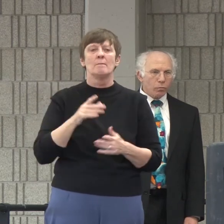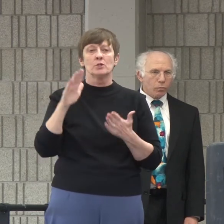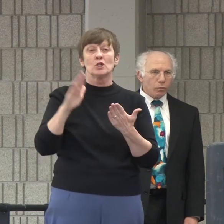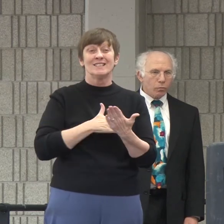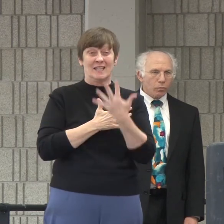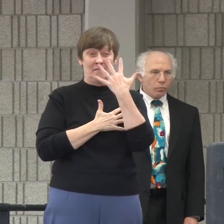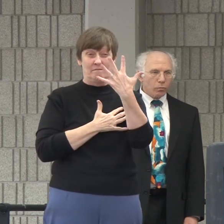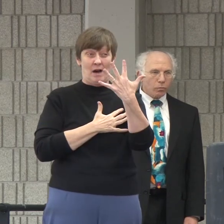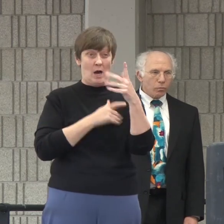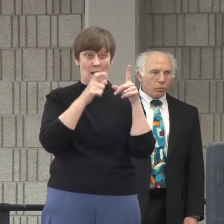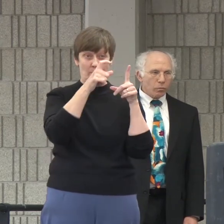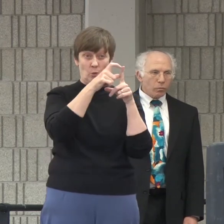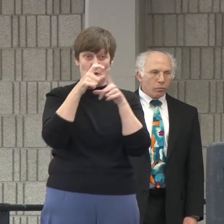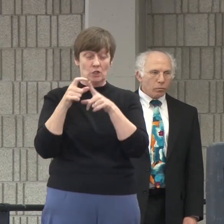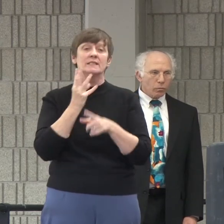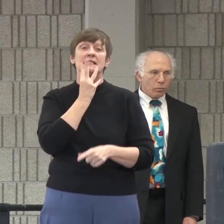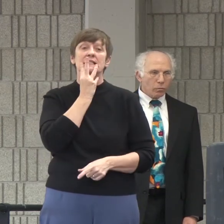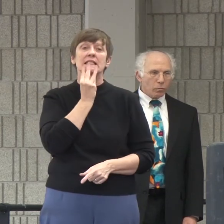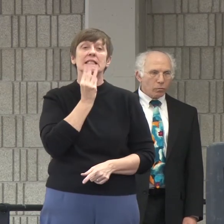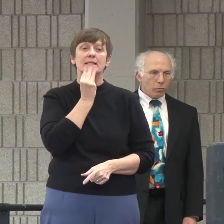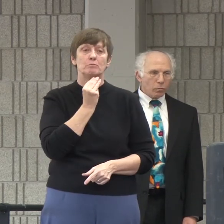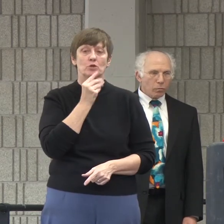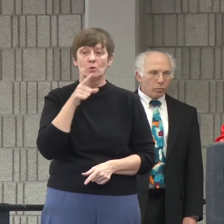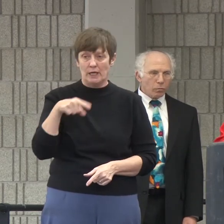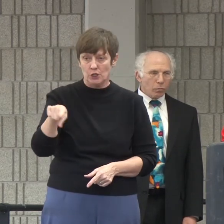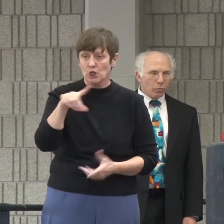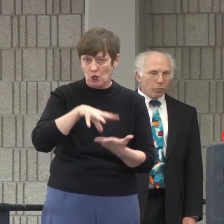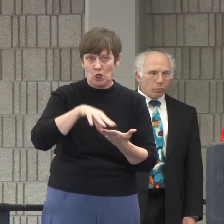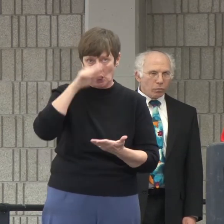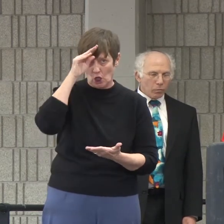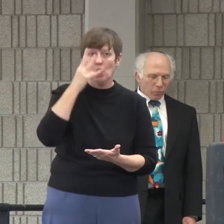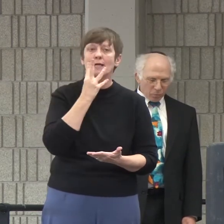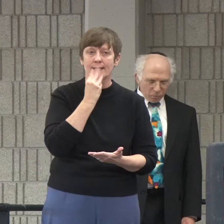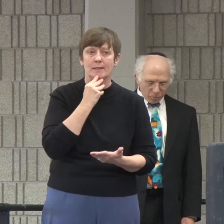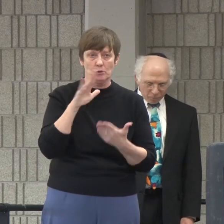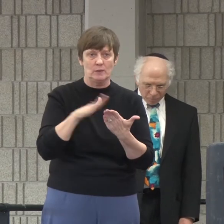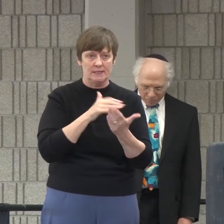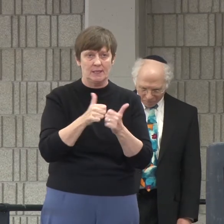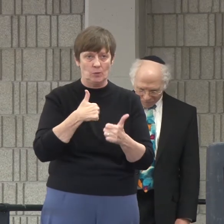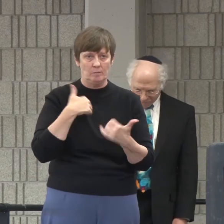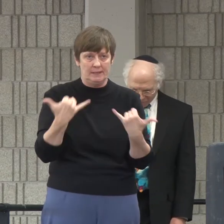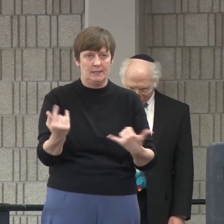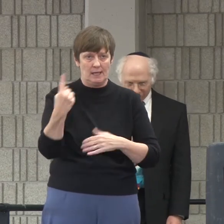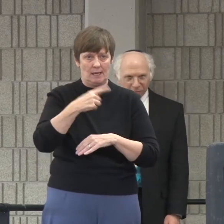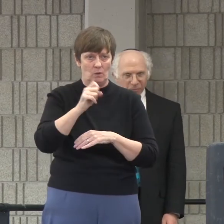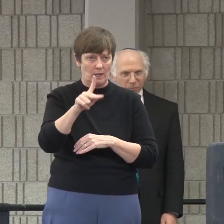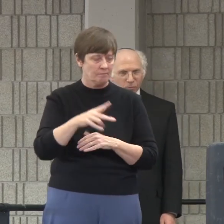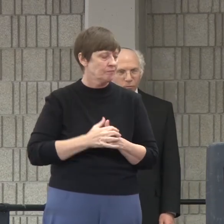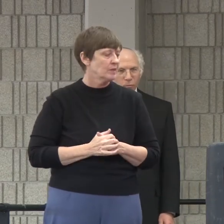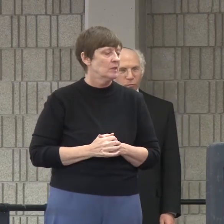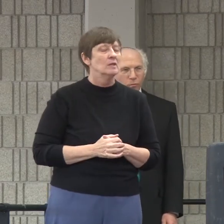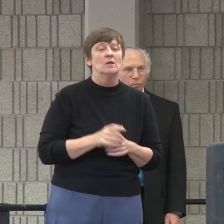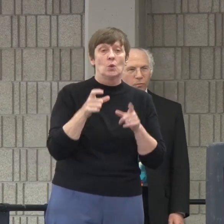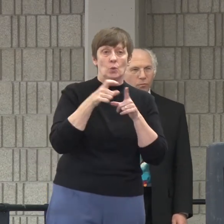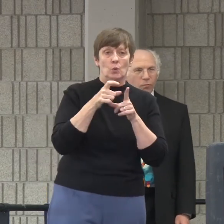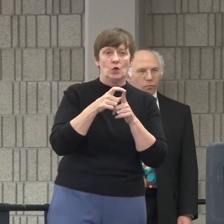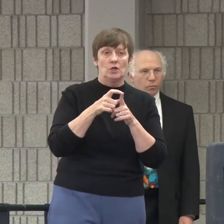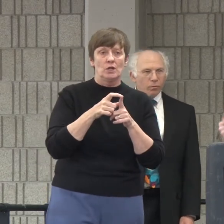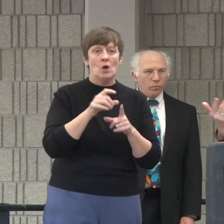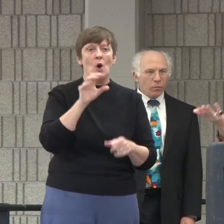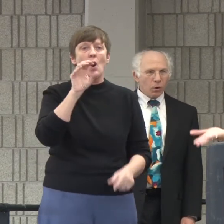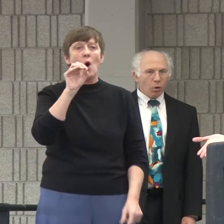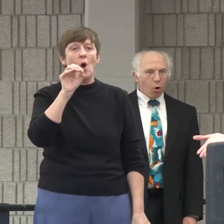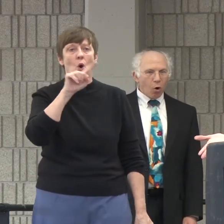that song in Hebrew, and you're going to learn a little Hebrew and sing with me today. So the words go,